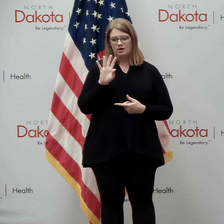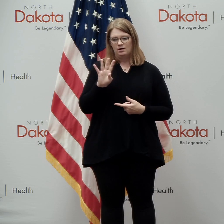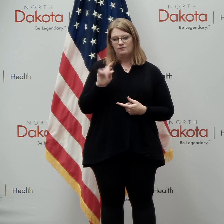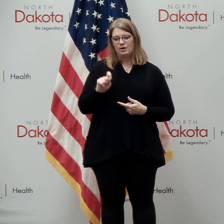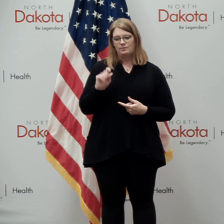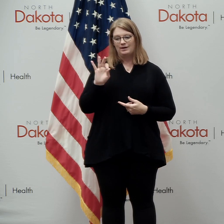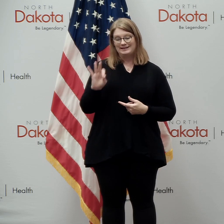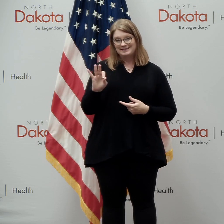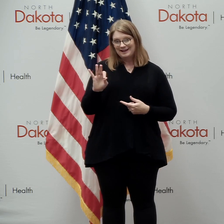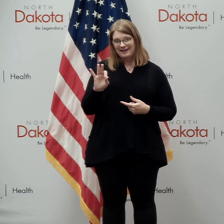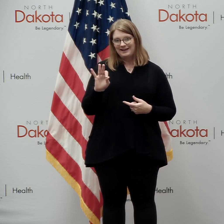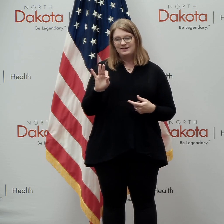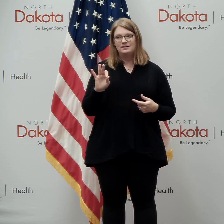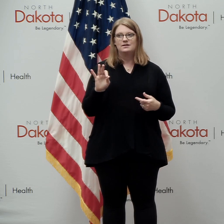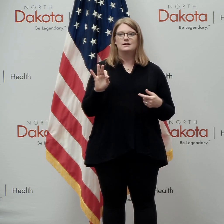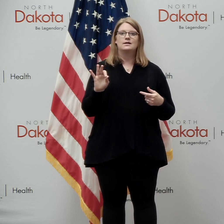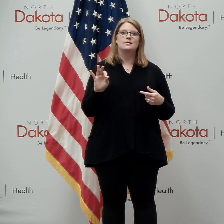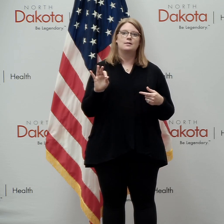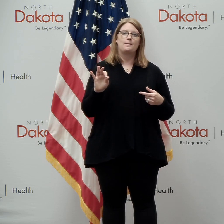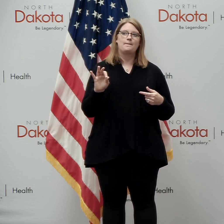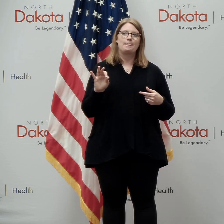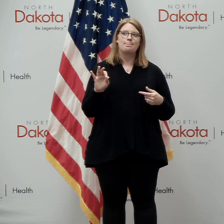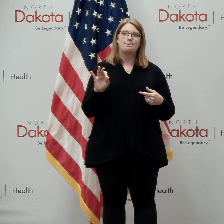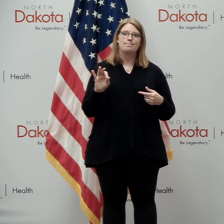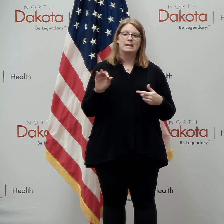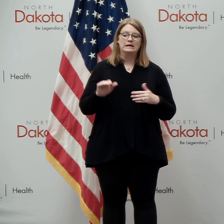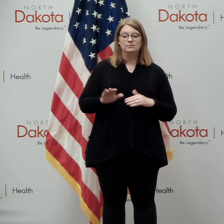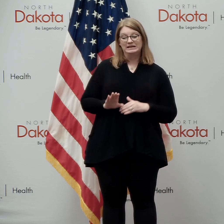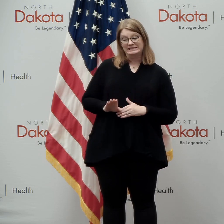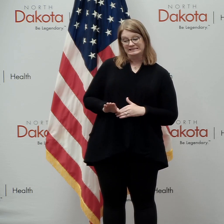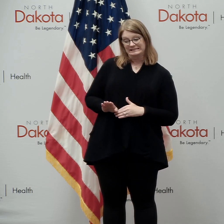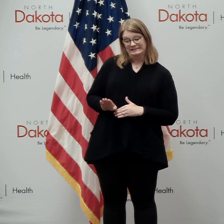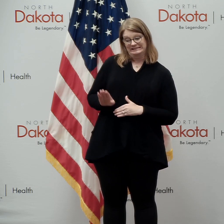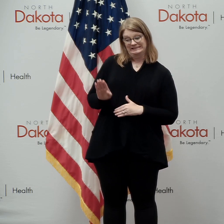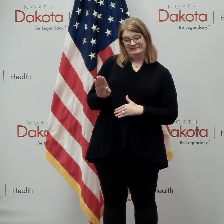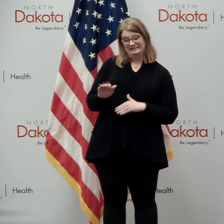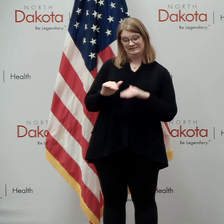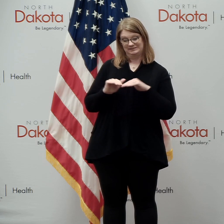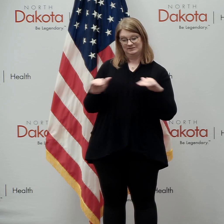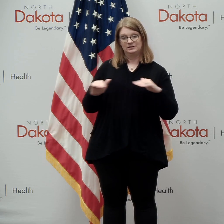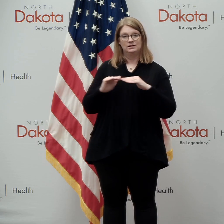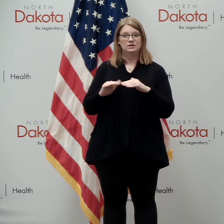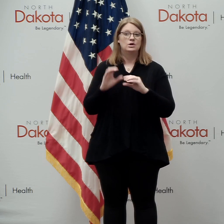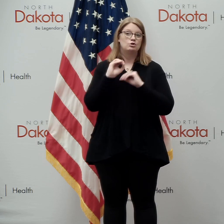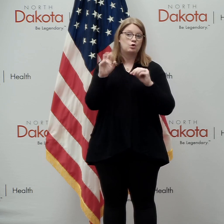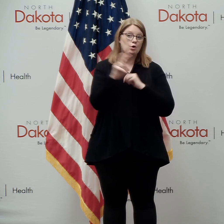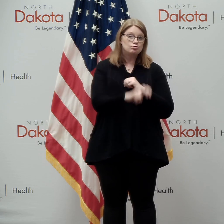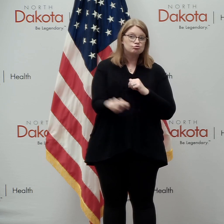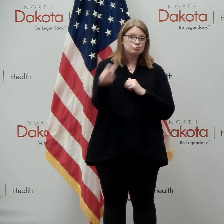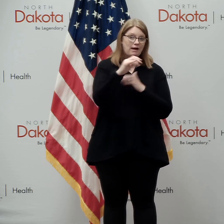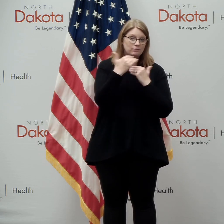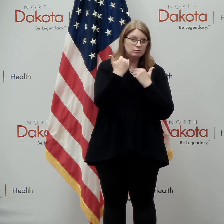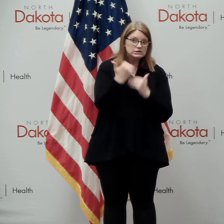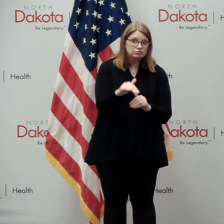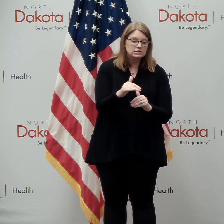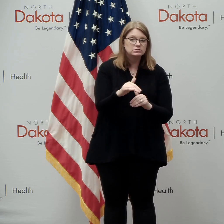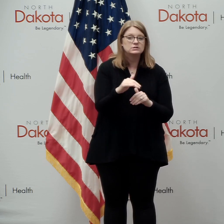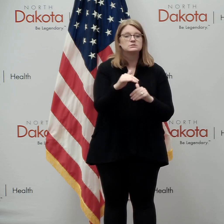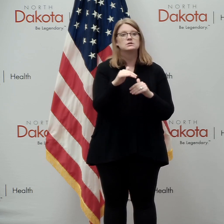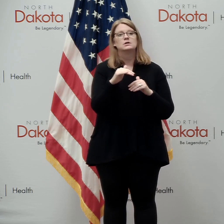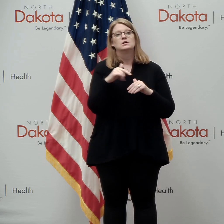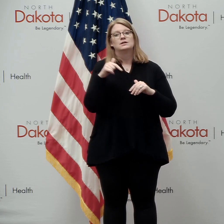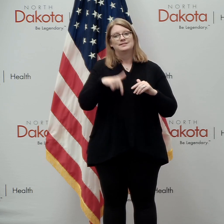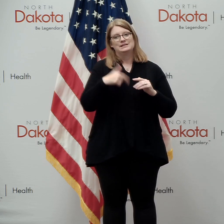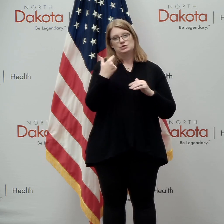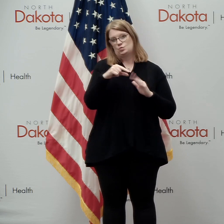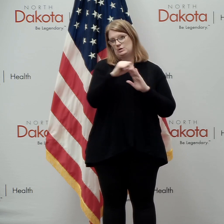rolling 14 day. I'll bet going the wrong way, but we're in that thing. We should be, have no travel restrictions around the country, and we're a green